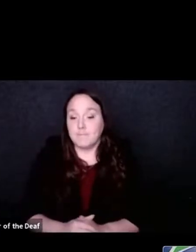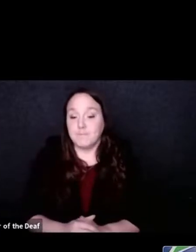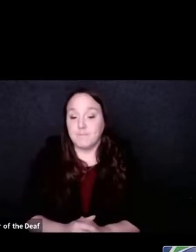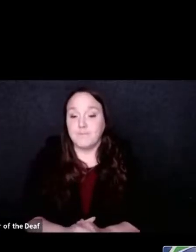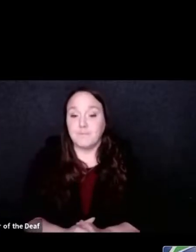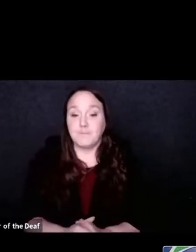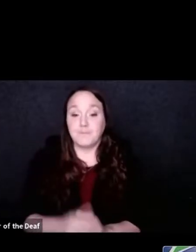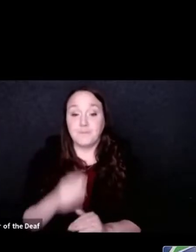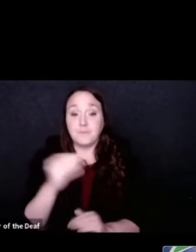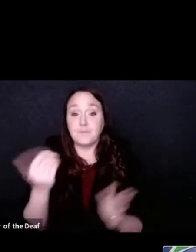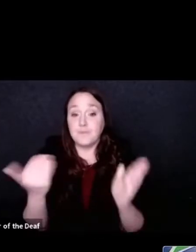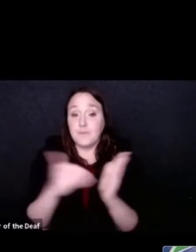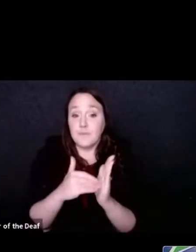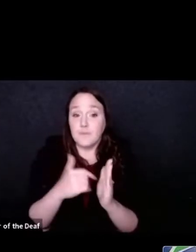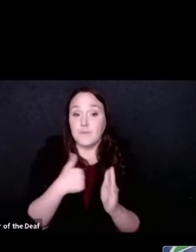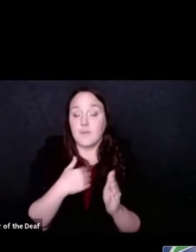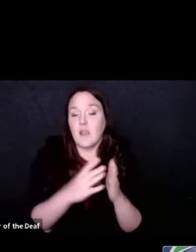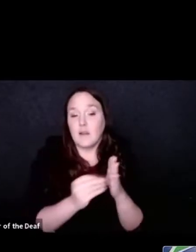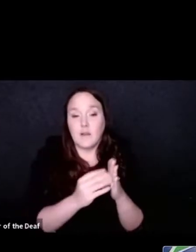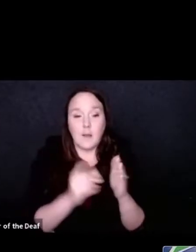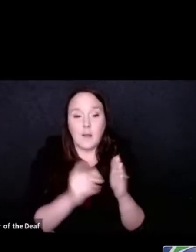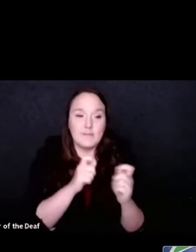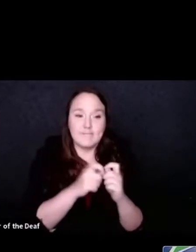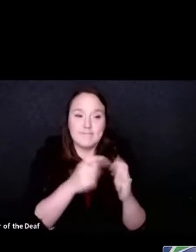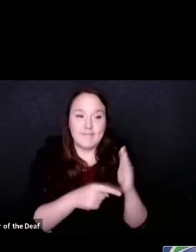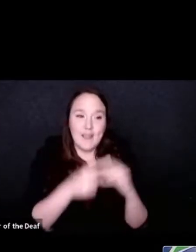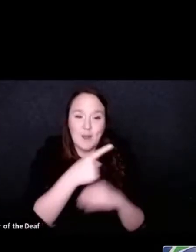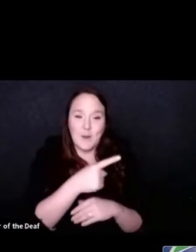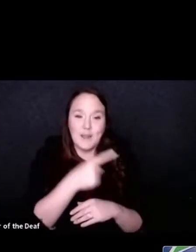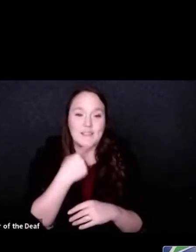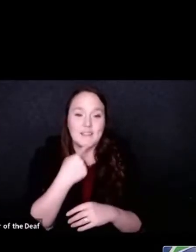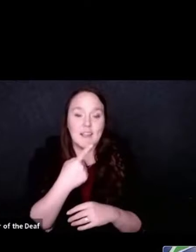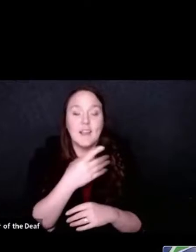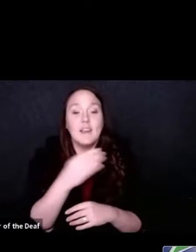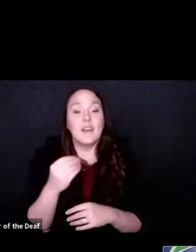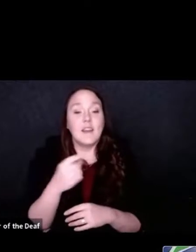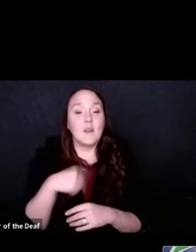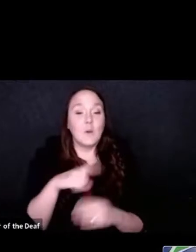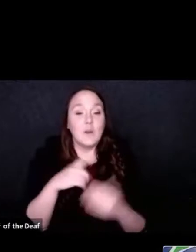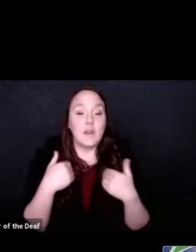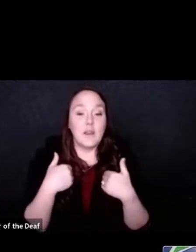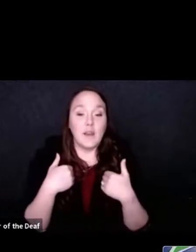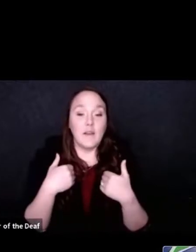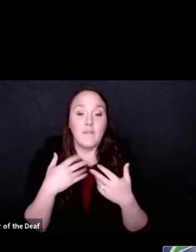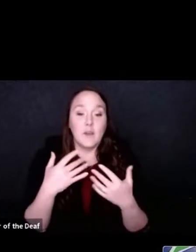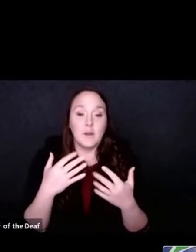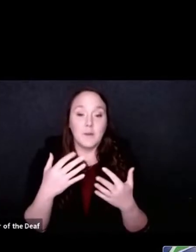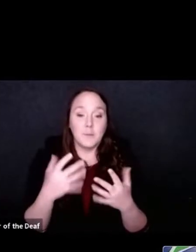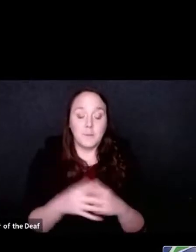And again, I would echo exactly what Dr. Gray said, and we have the,